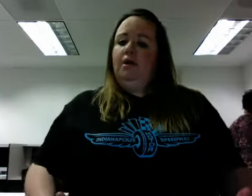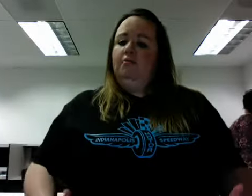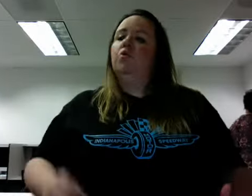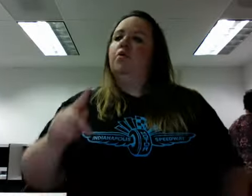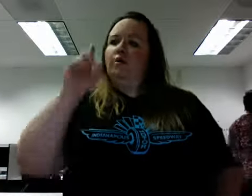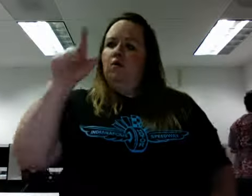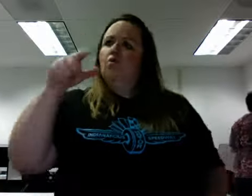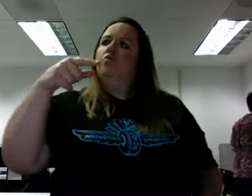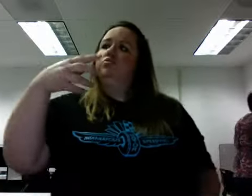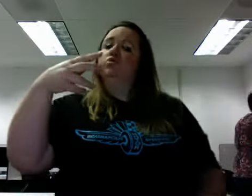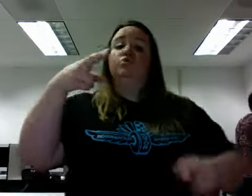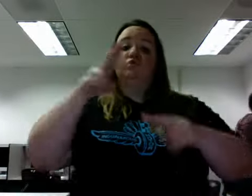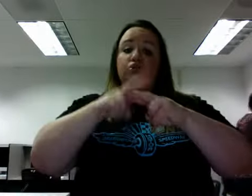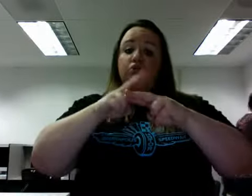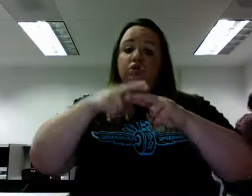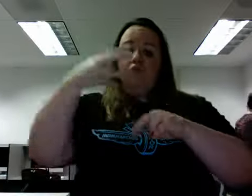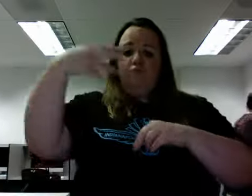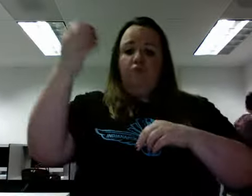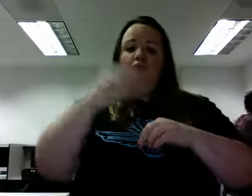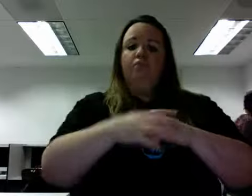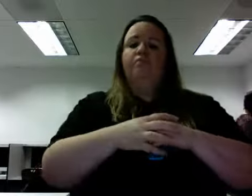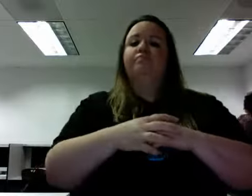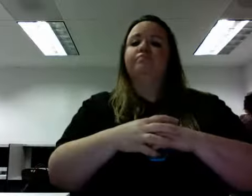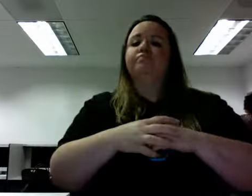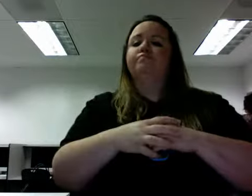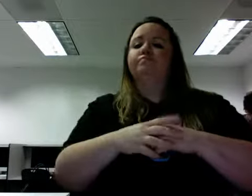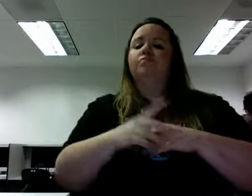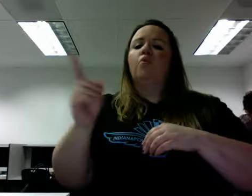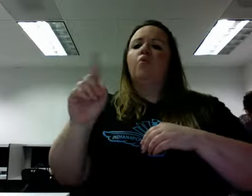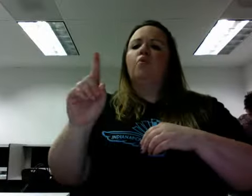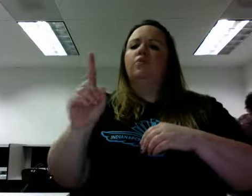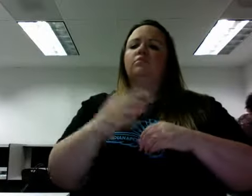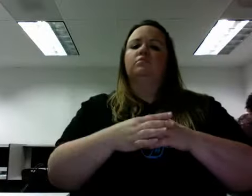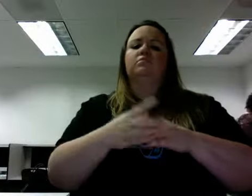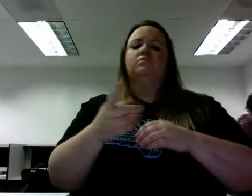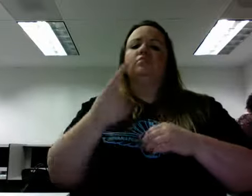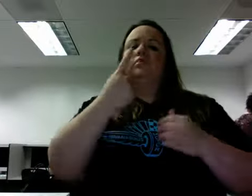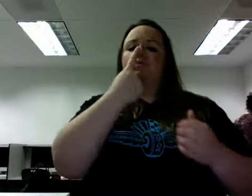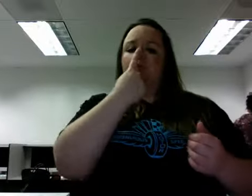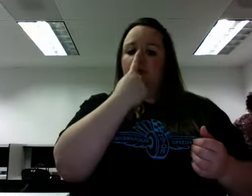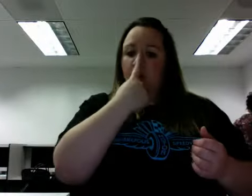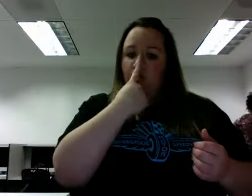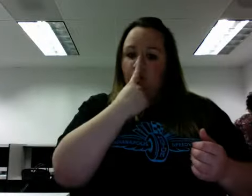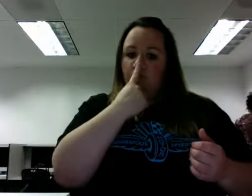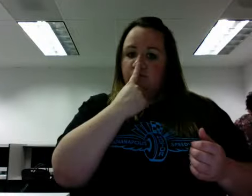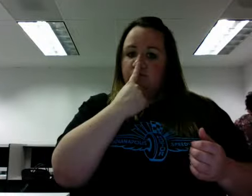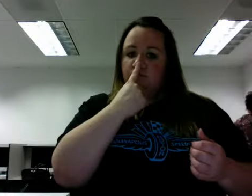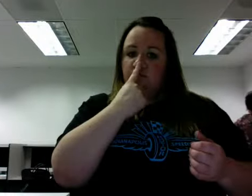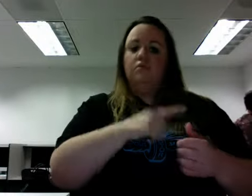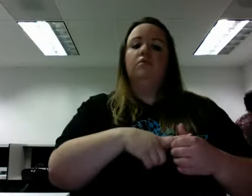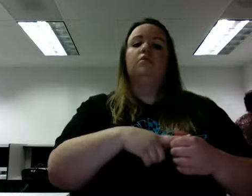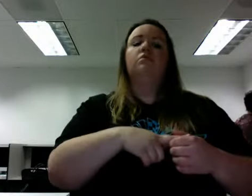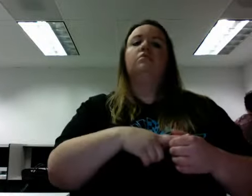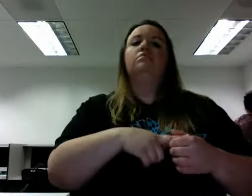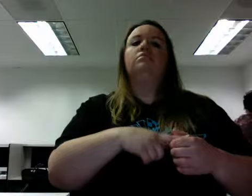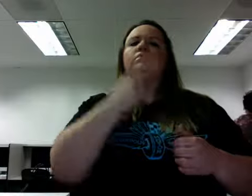Okay, right here, where else? Where else? Go. Your nose. Tip of your nose. Do this. Tell me something about cartilage now.